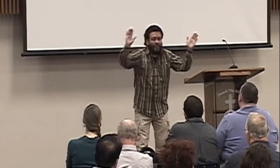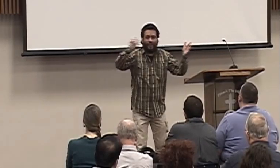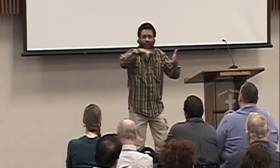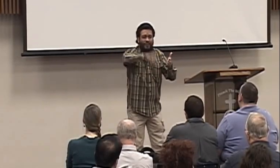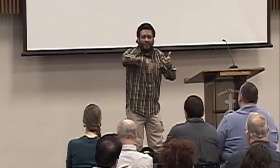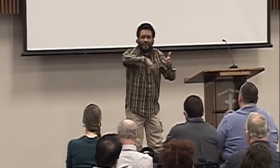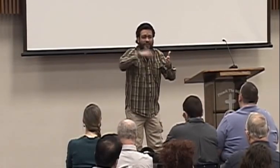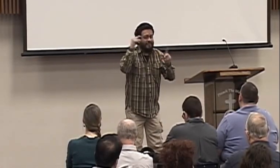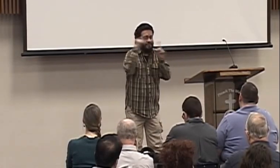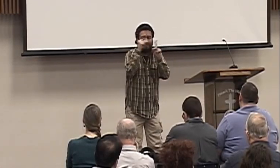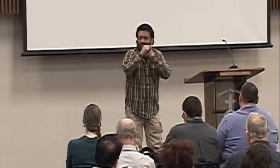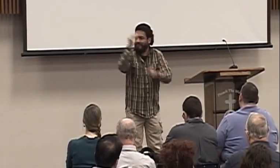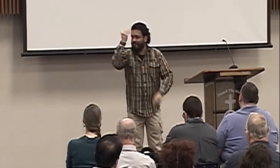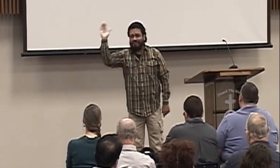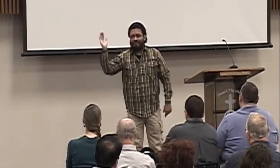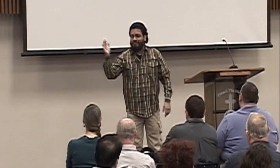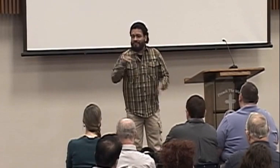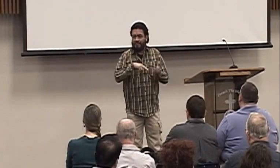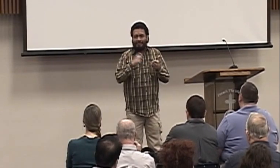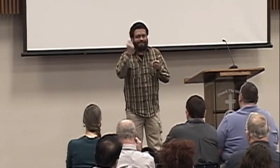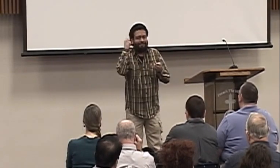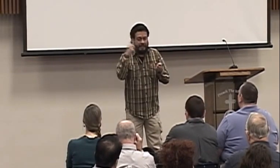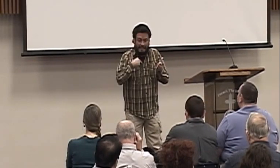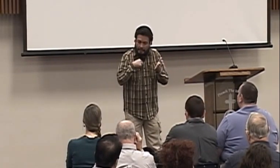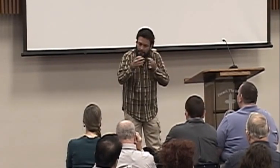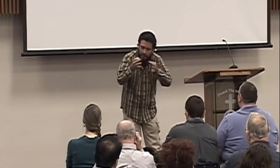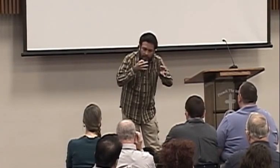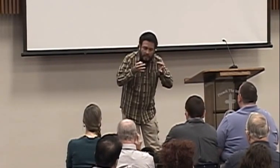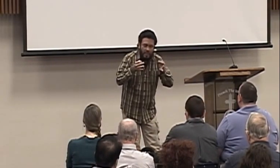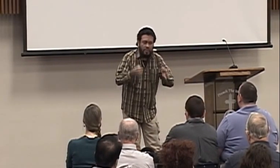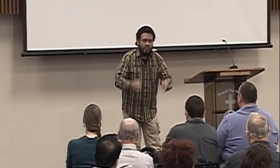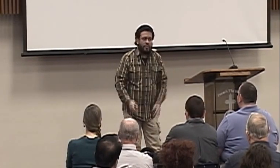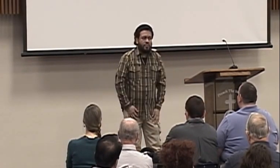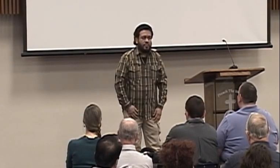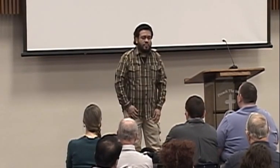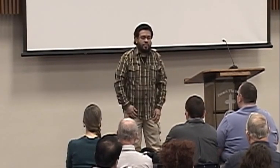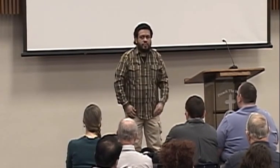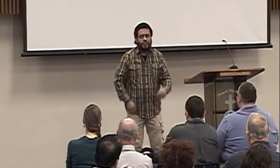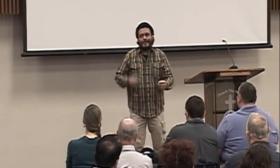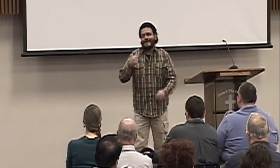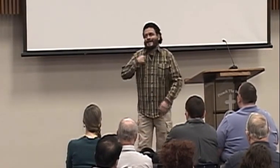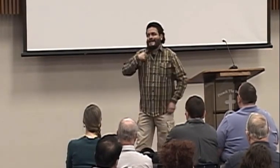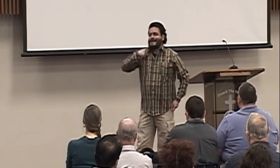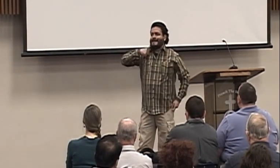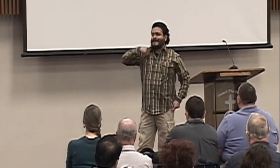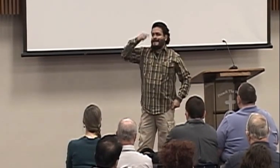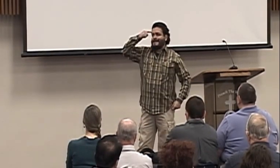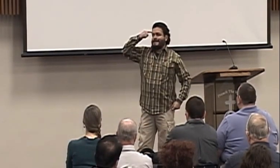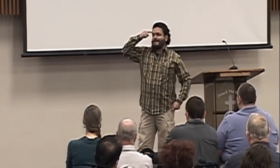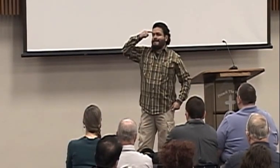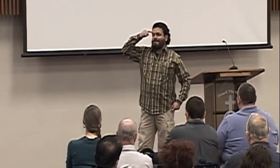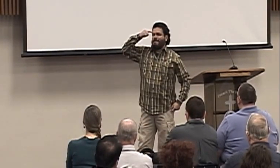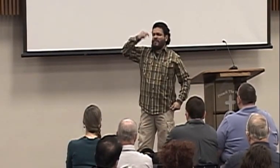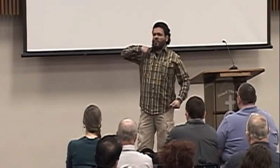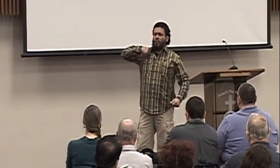they couldn't read. They can't read at all. They don't understand the words. So I was thinking, wow, how am I going to teach